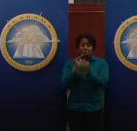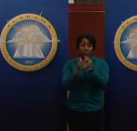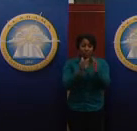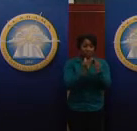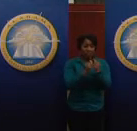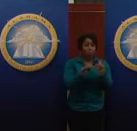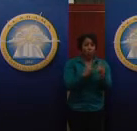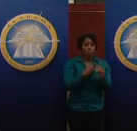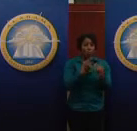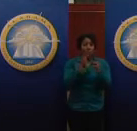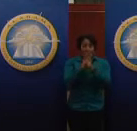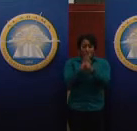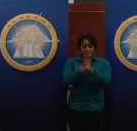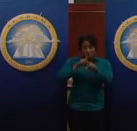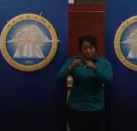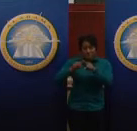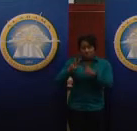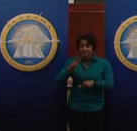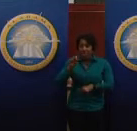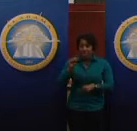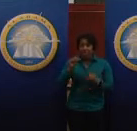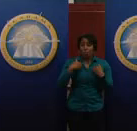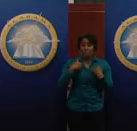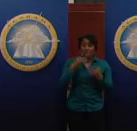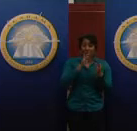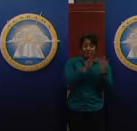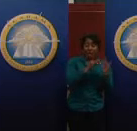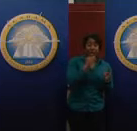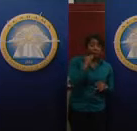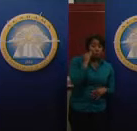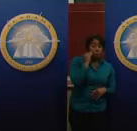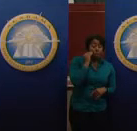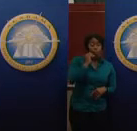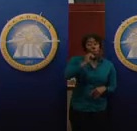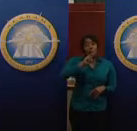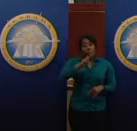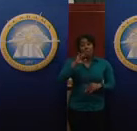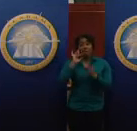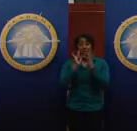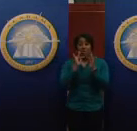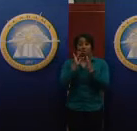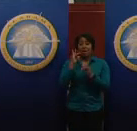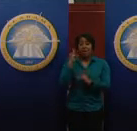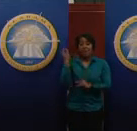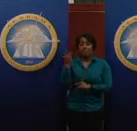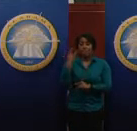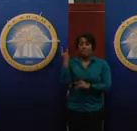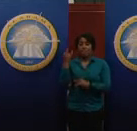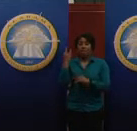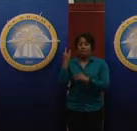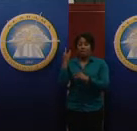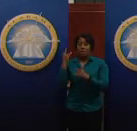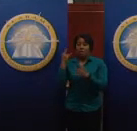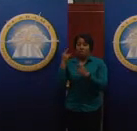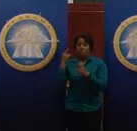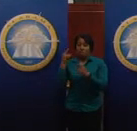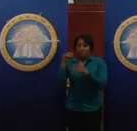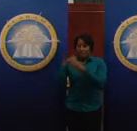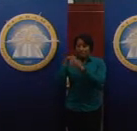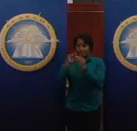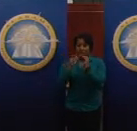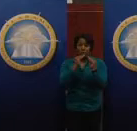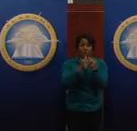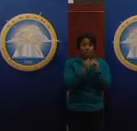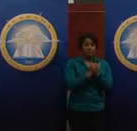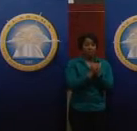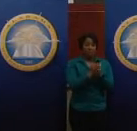more ways to get people internet at home or internet hotspots in the community. It will not be a perfect